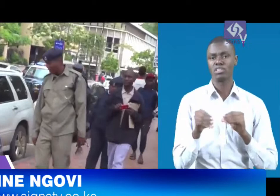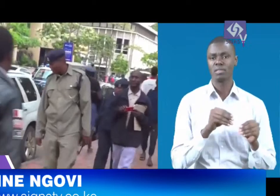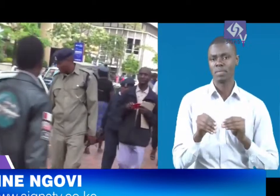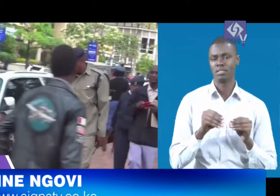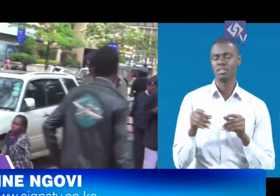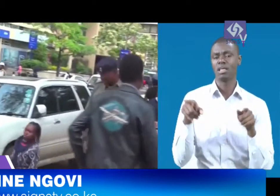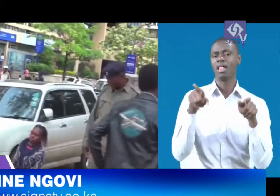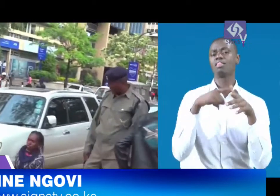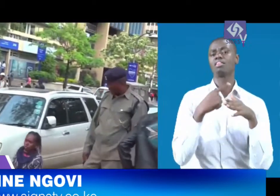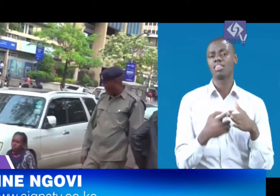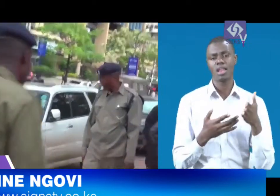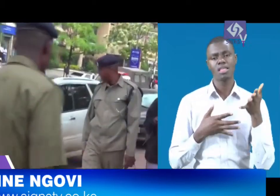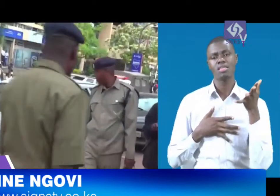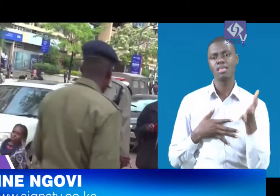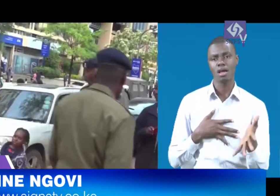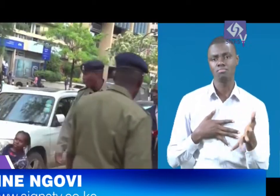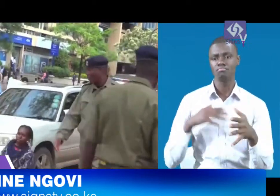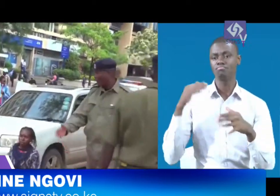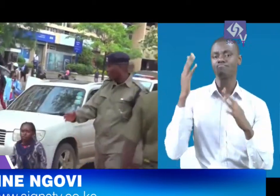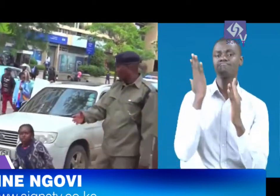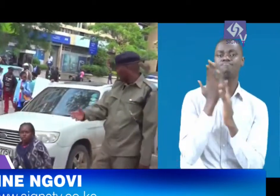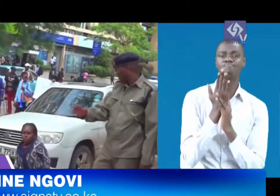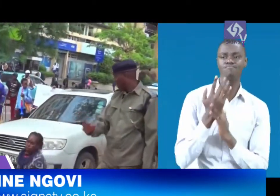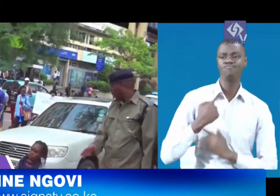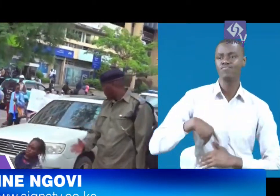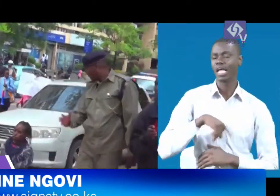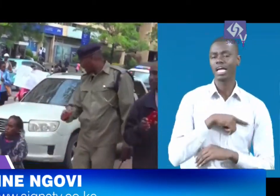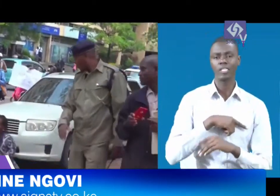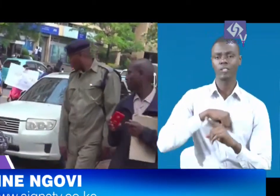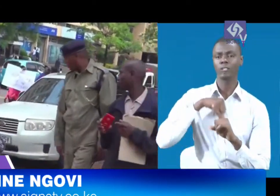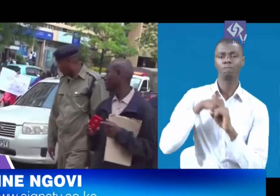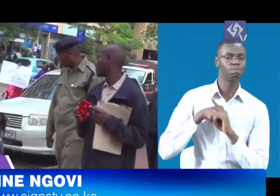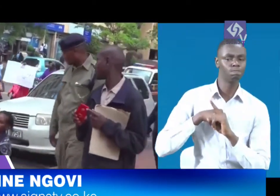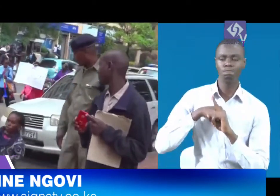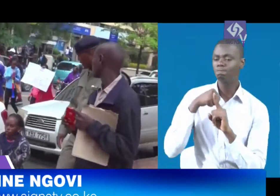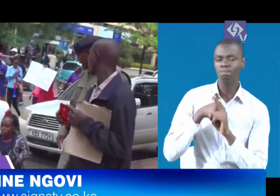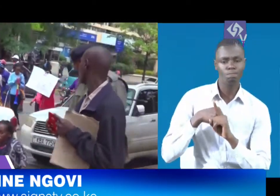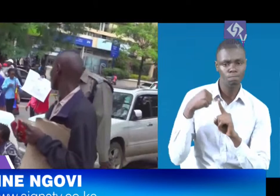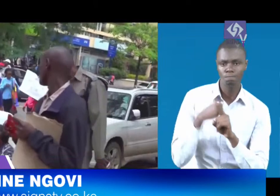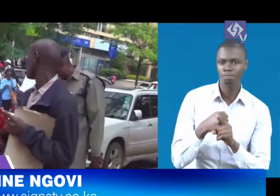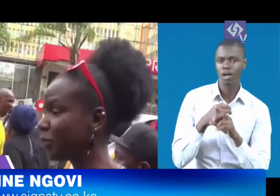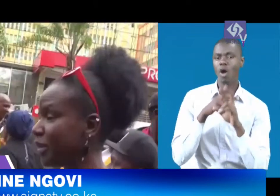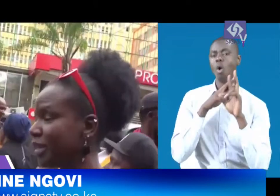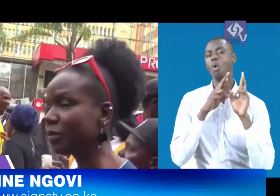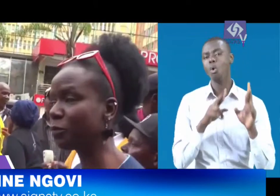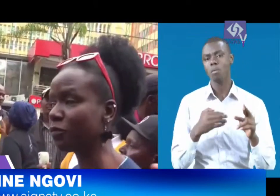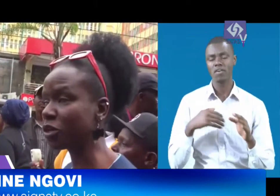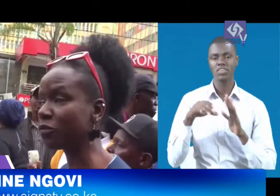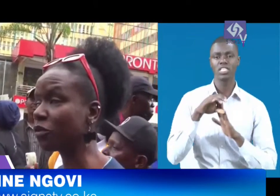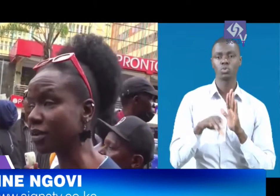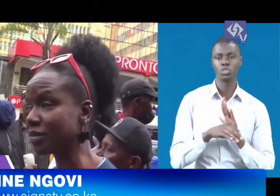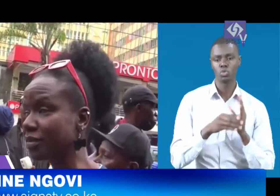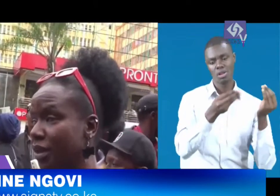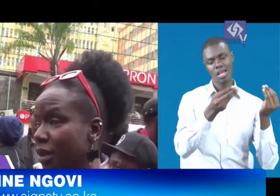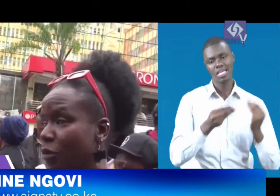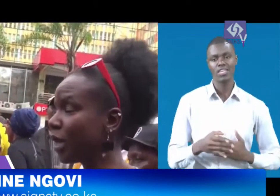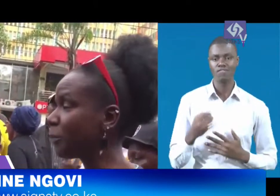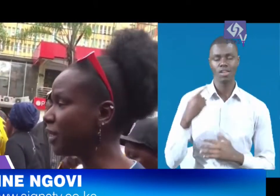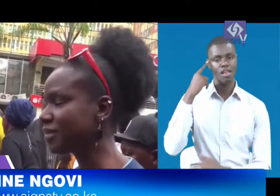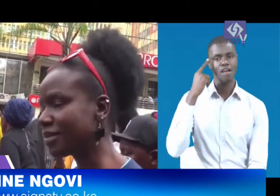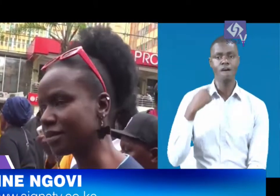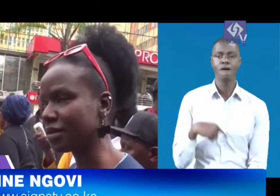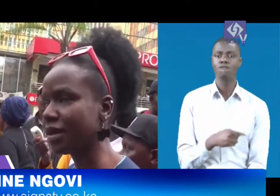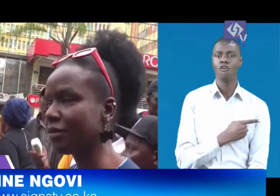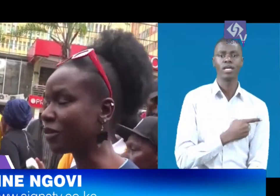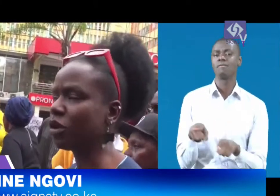here, even in the midst of us holding on to the little hope that we have in the Constitution that have been given provision for us,